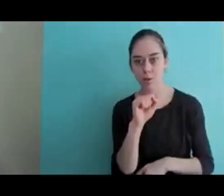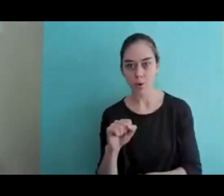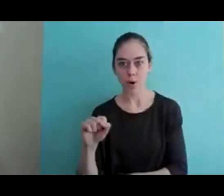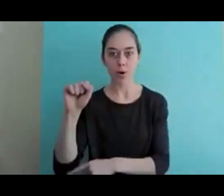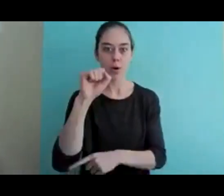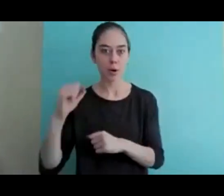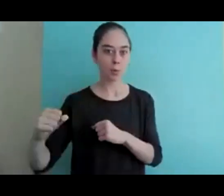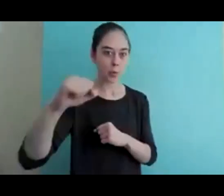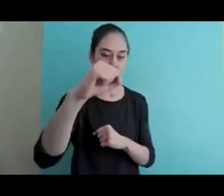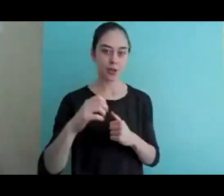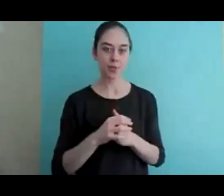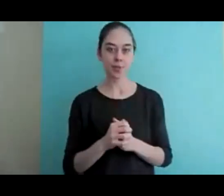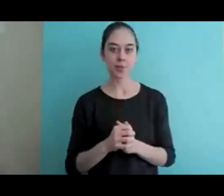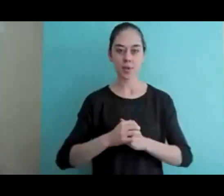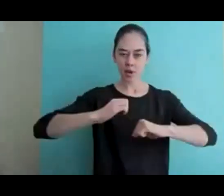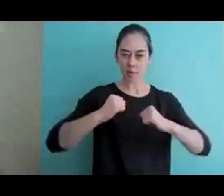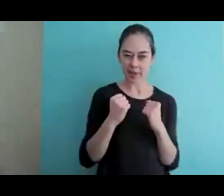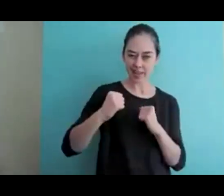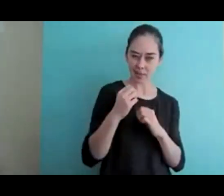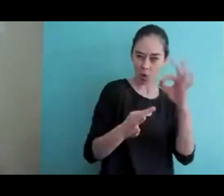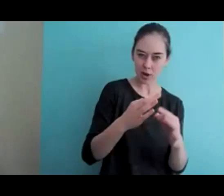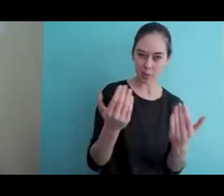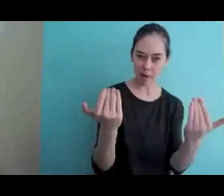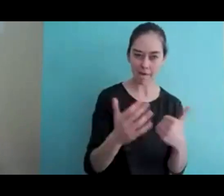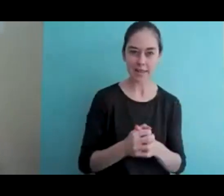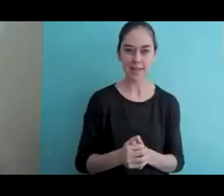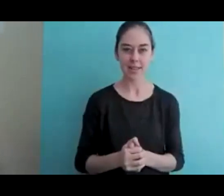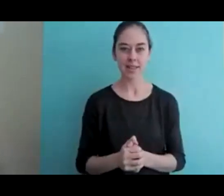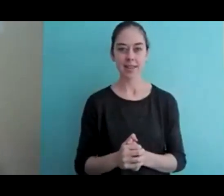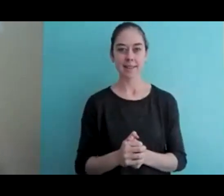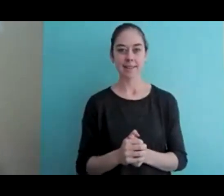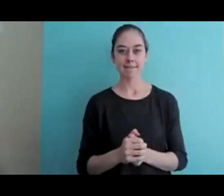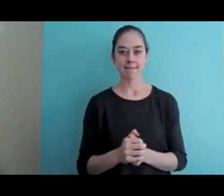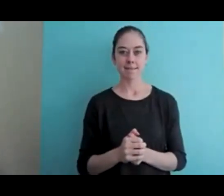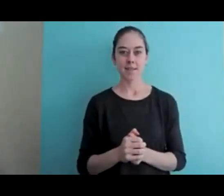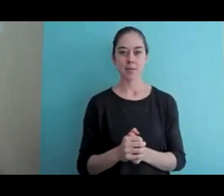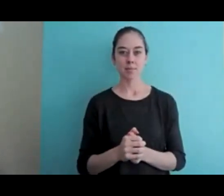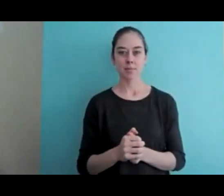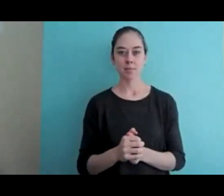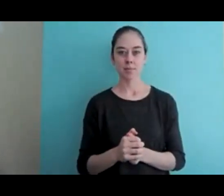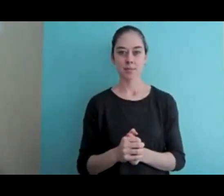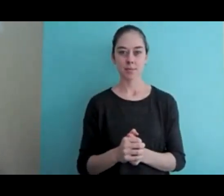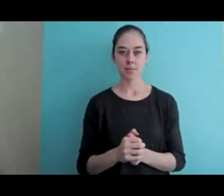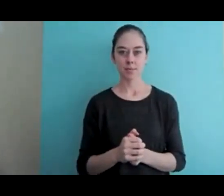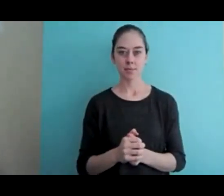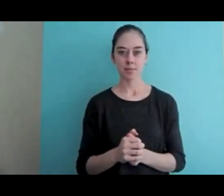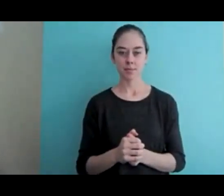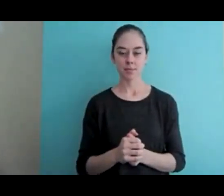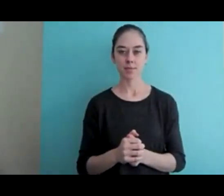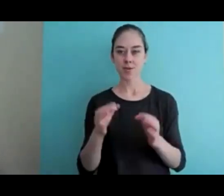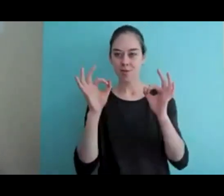punch. Let's go, come on. Boom. Boom. Yes, very